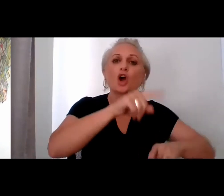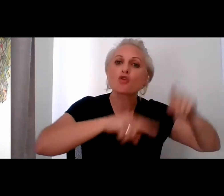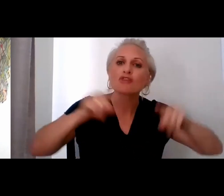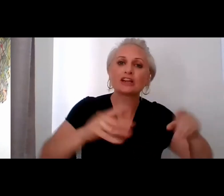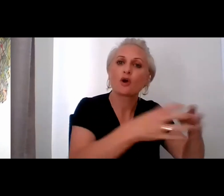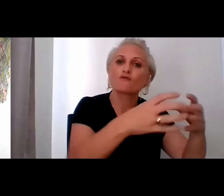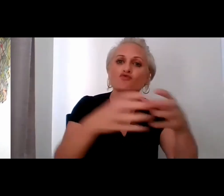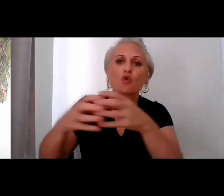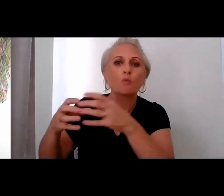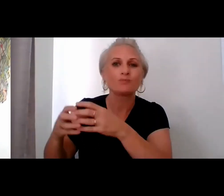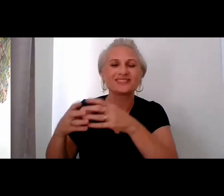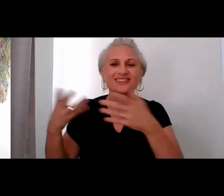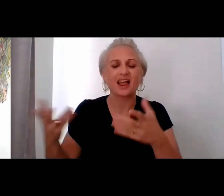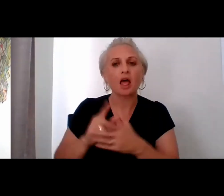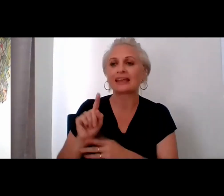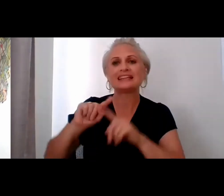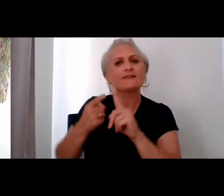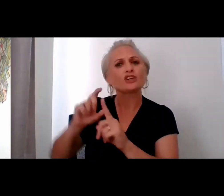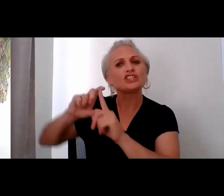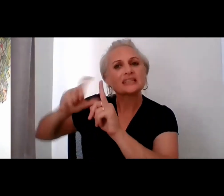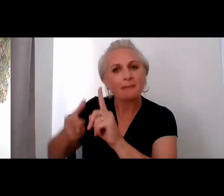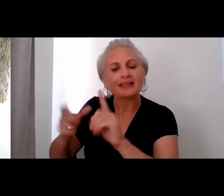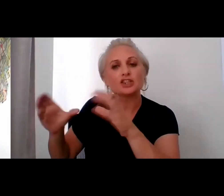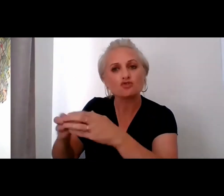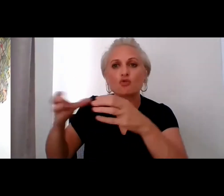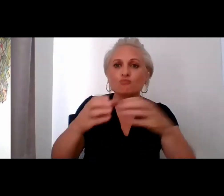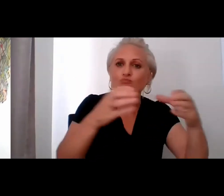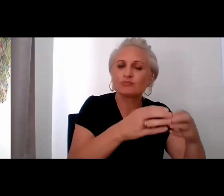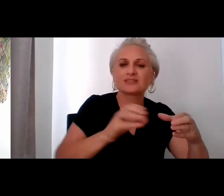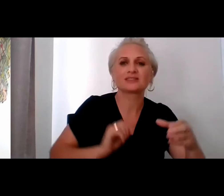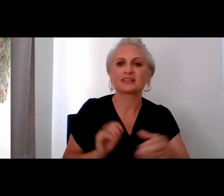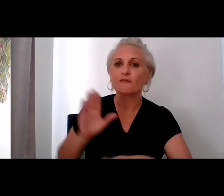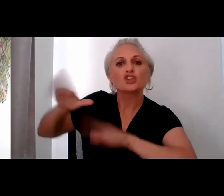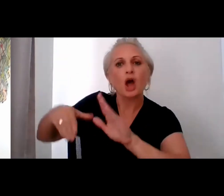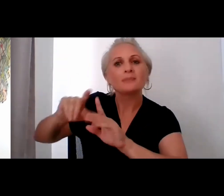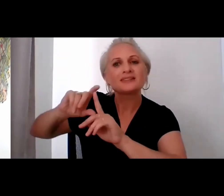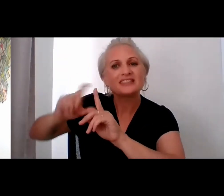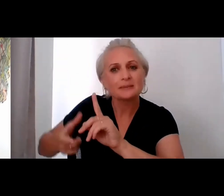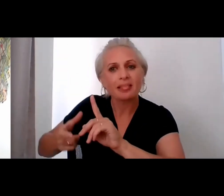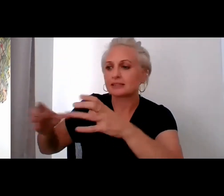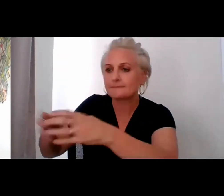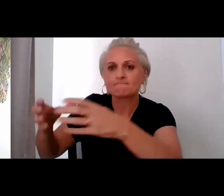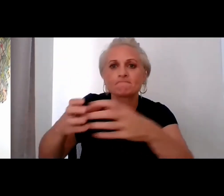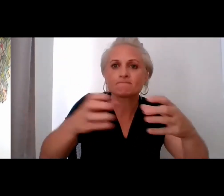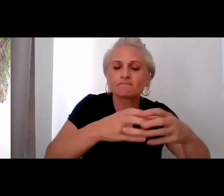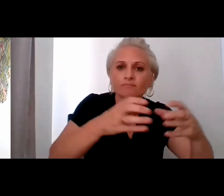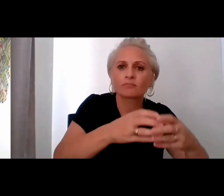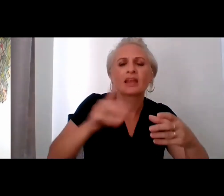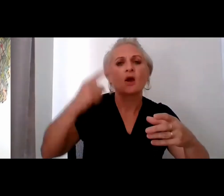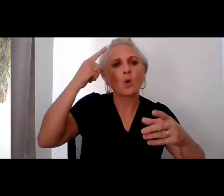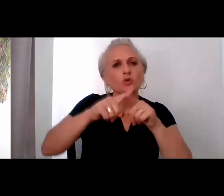sector, including types of disability, artists, audiences, staff, and so